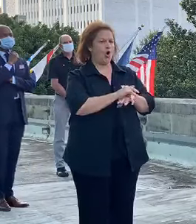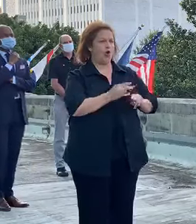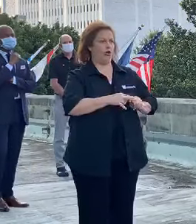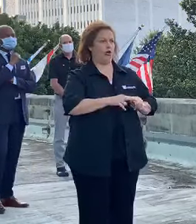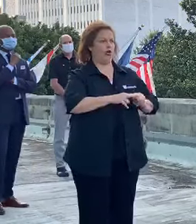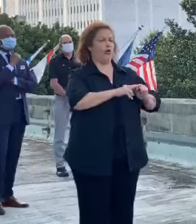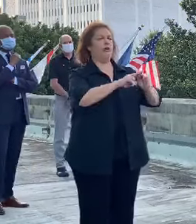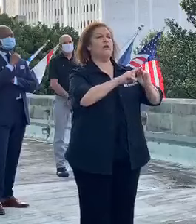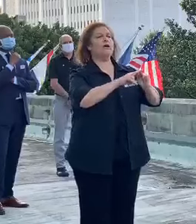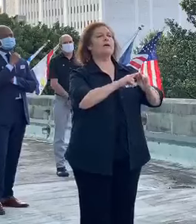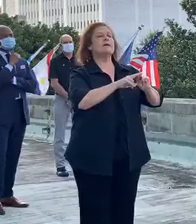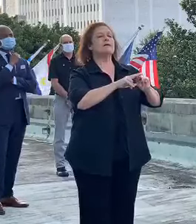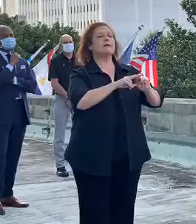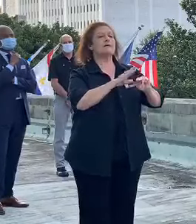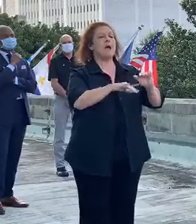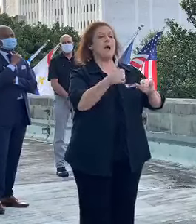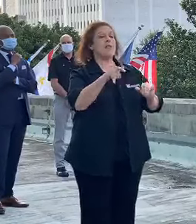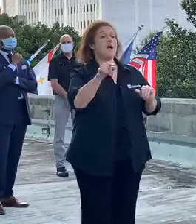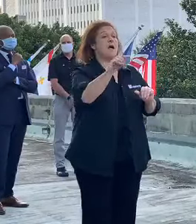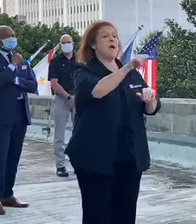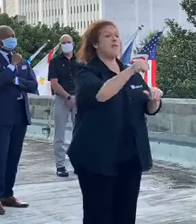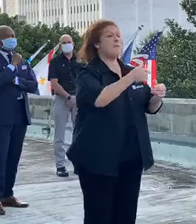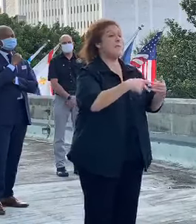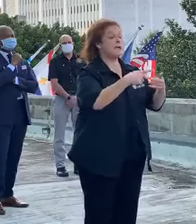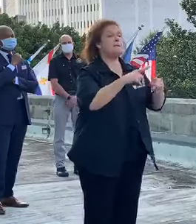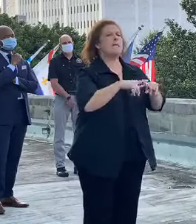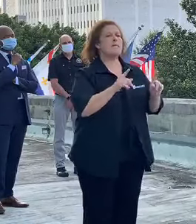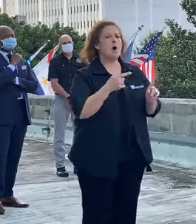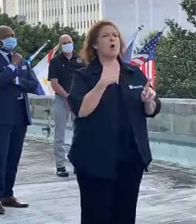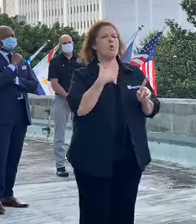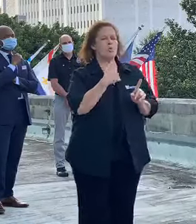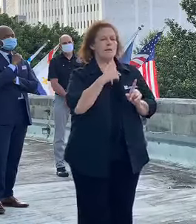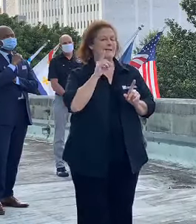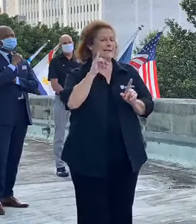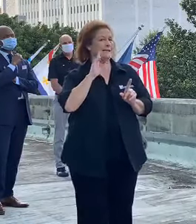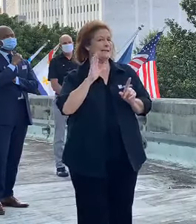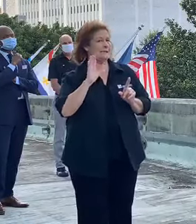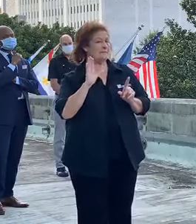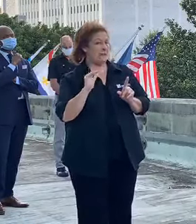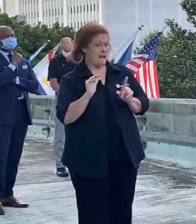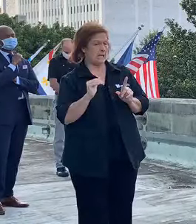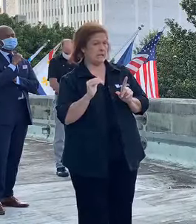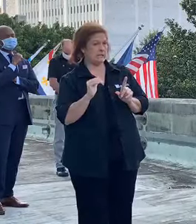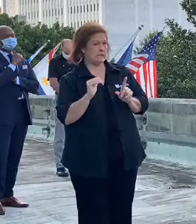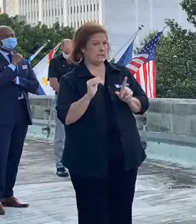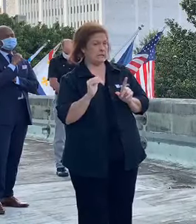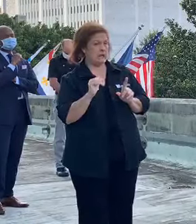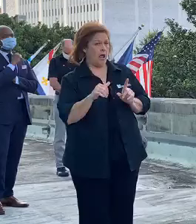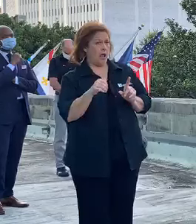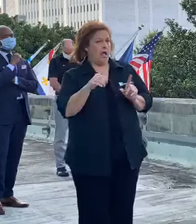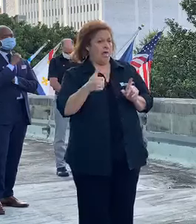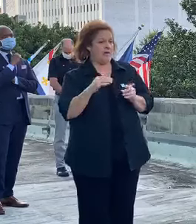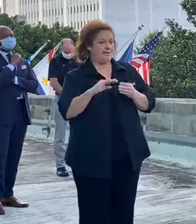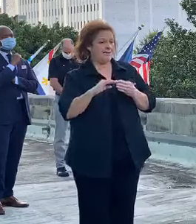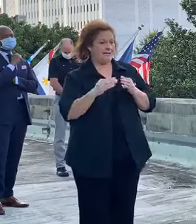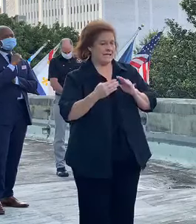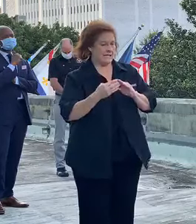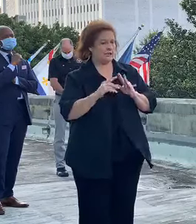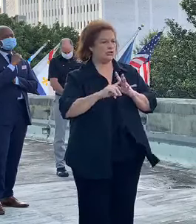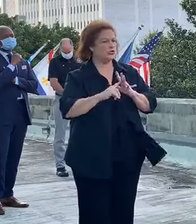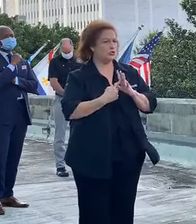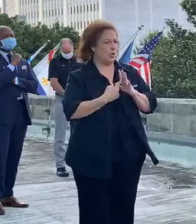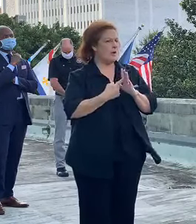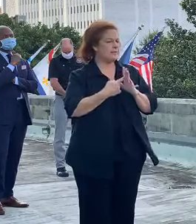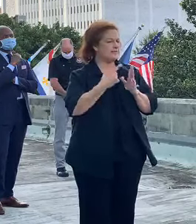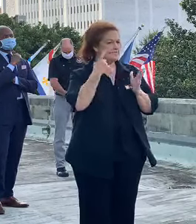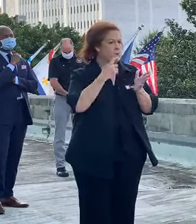I should say, than a lot of other places in the country. But we do expect other cities to start noting that.